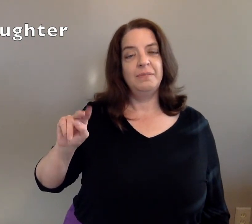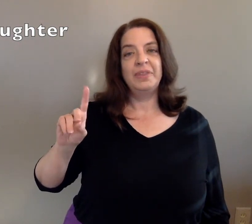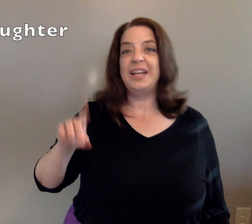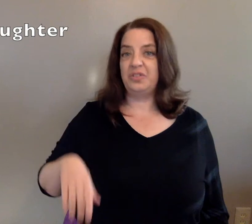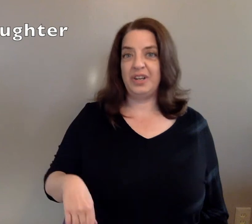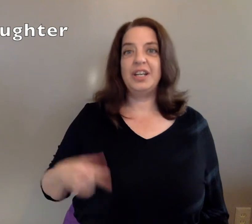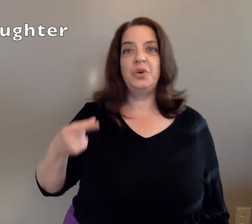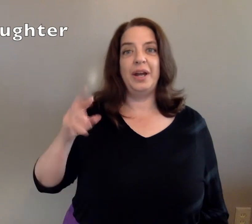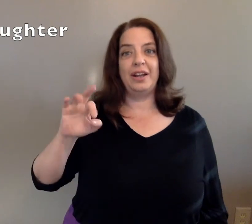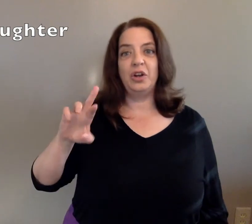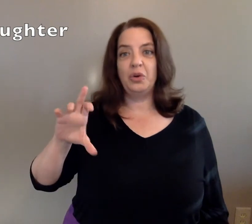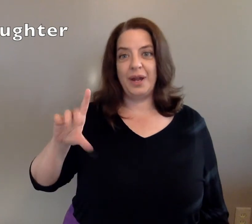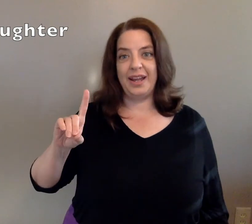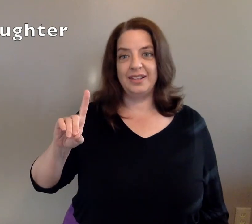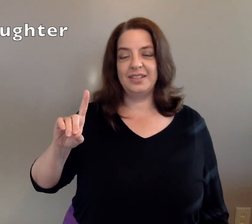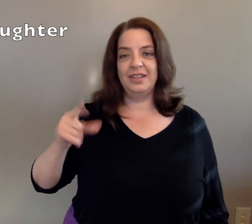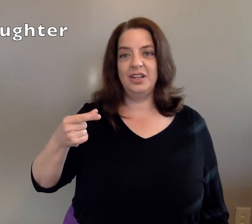it's very quick, grand.